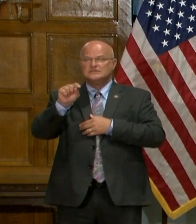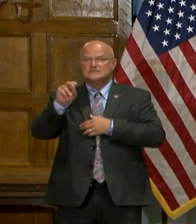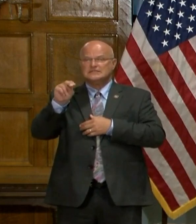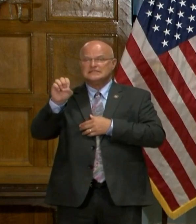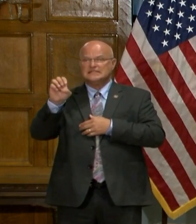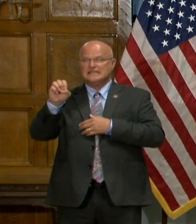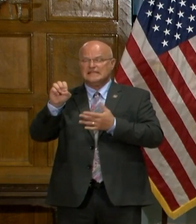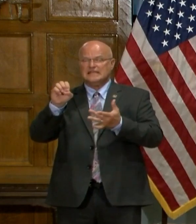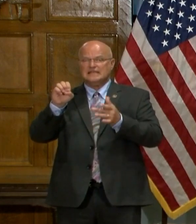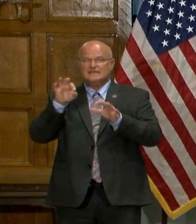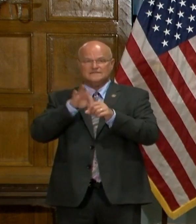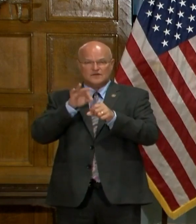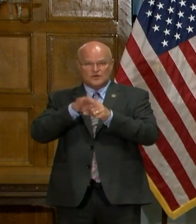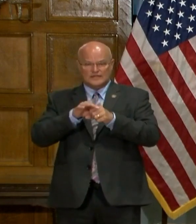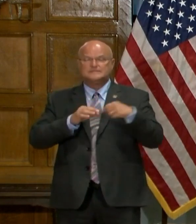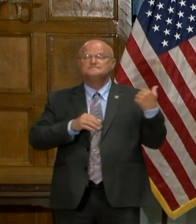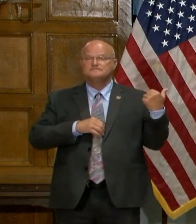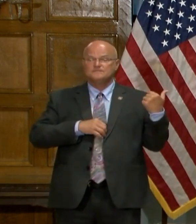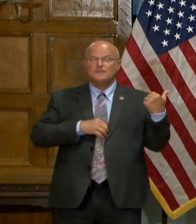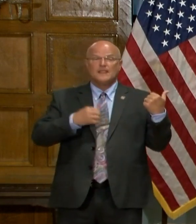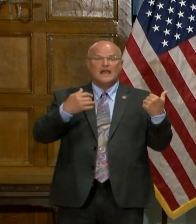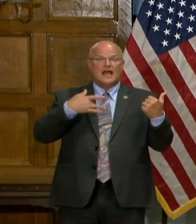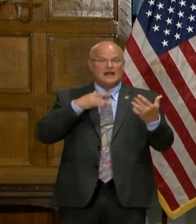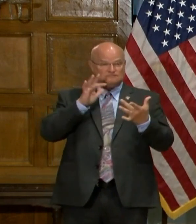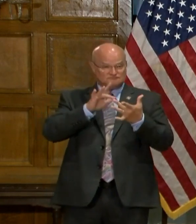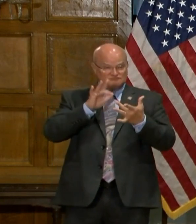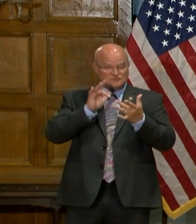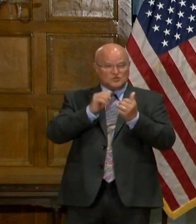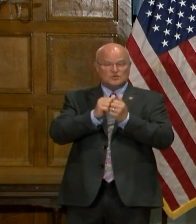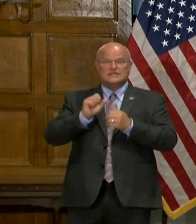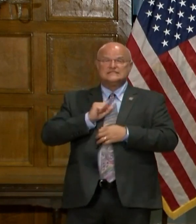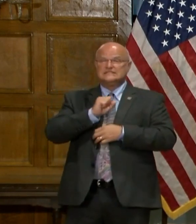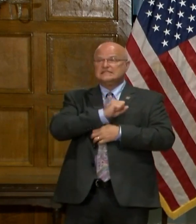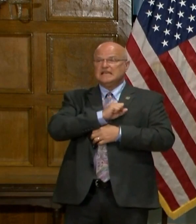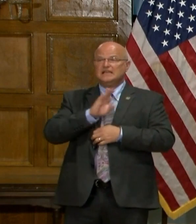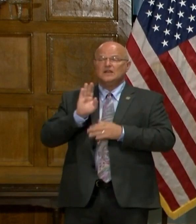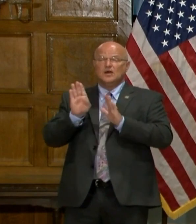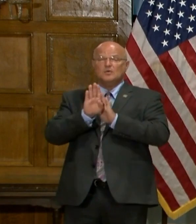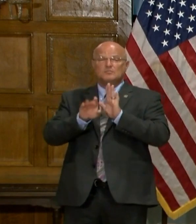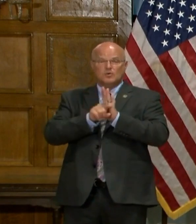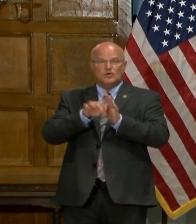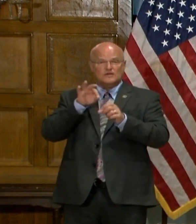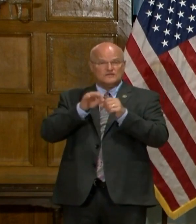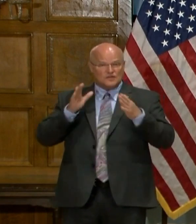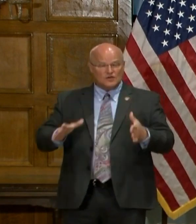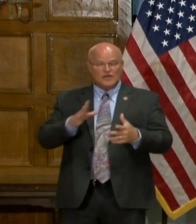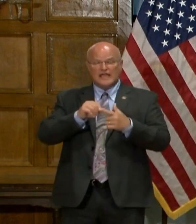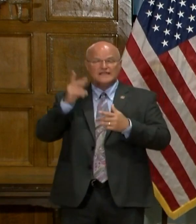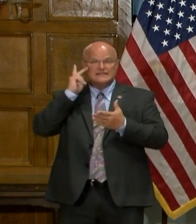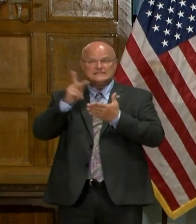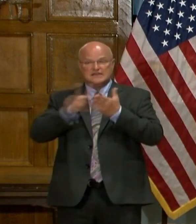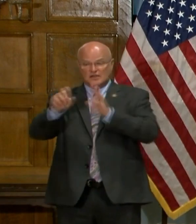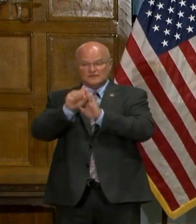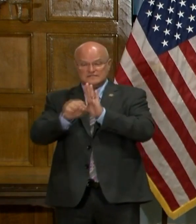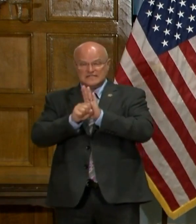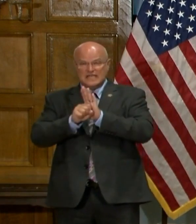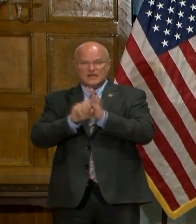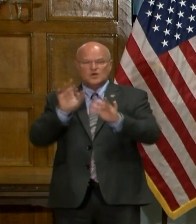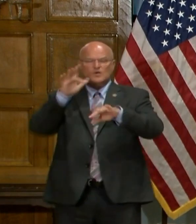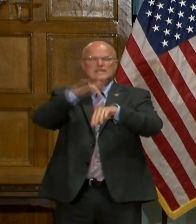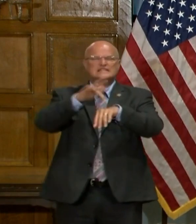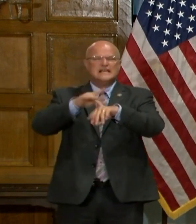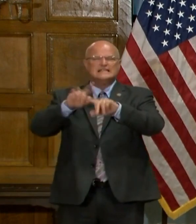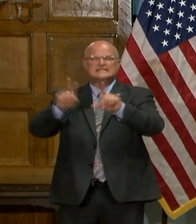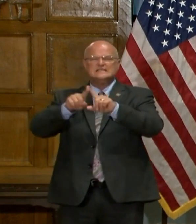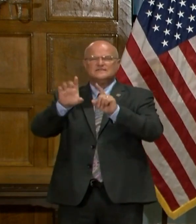I have been in touch with the State Board of Election Commissioners as well as the Secretary of State. We've reached out to the counties